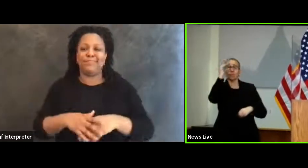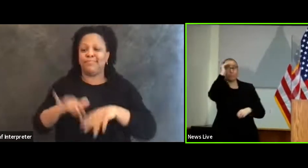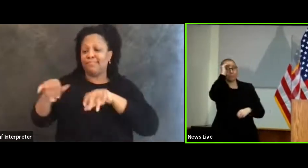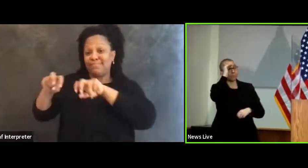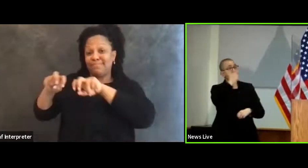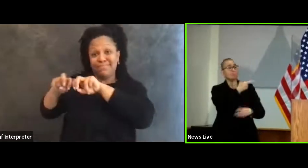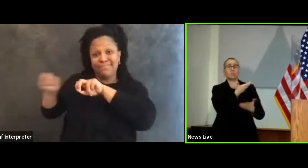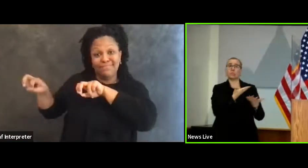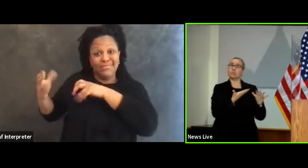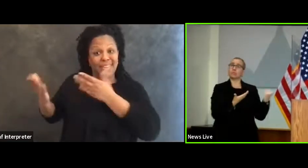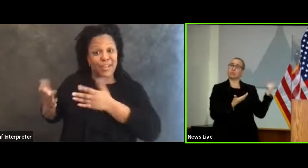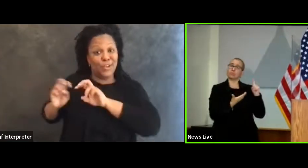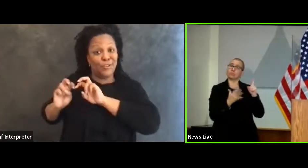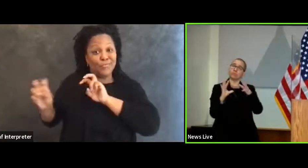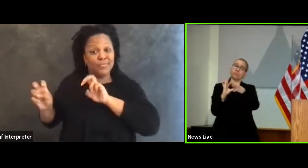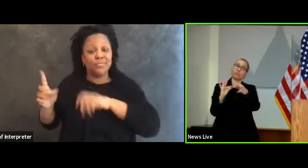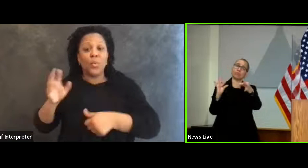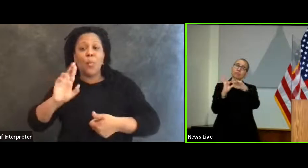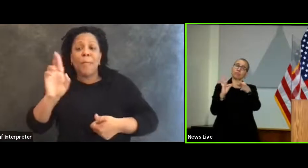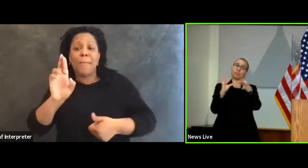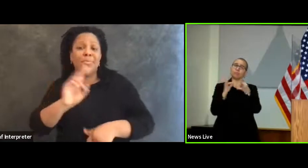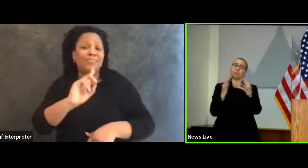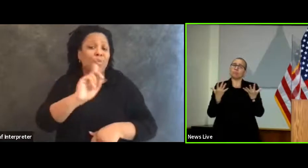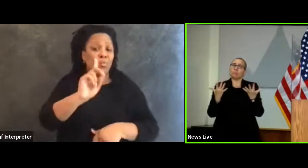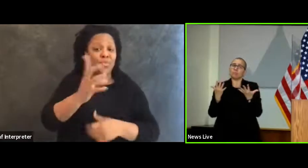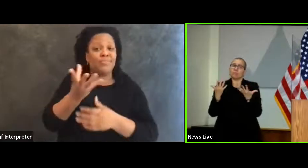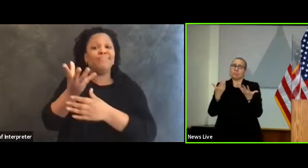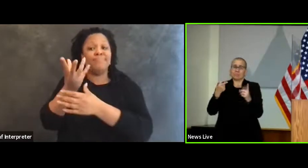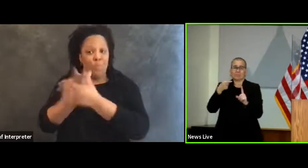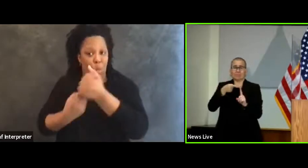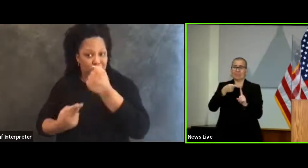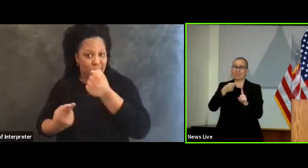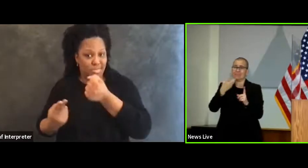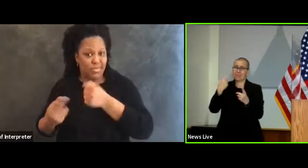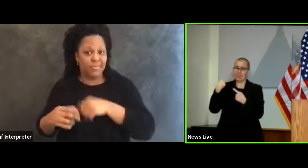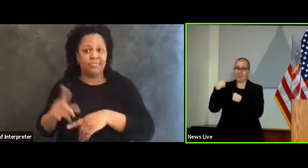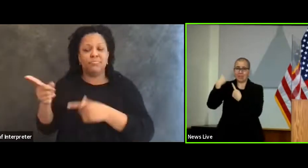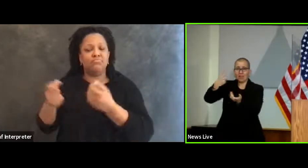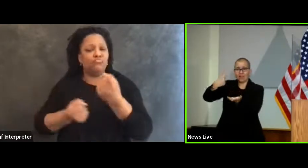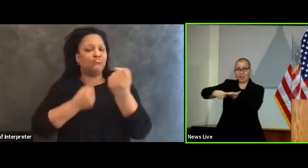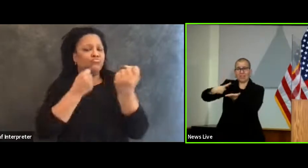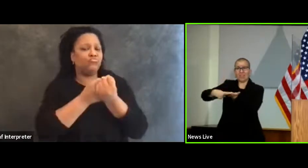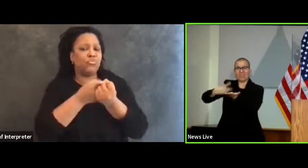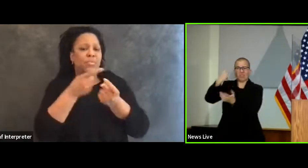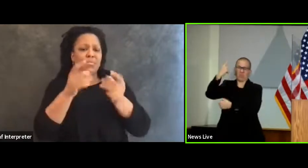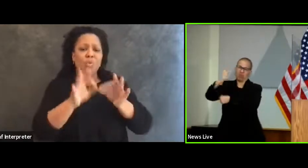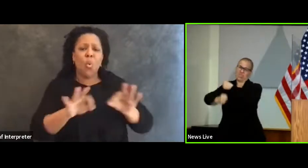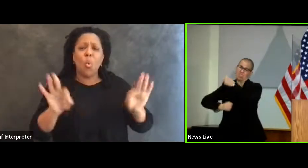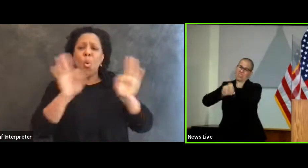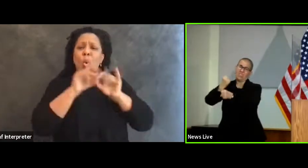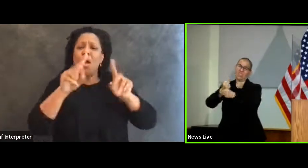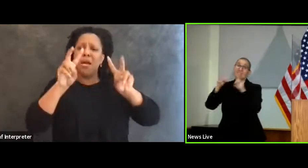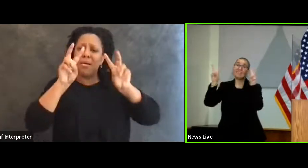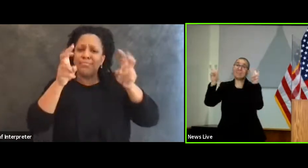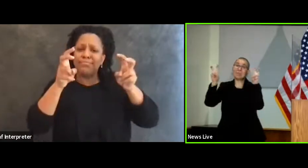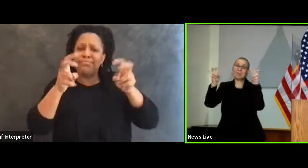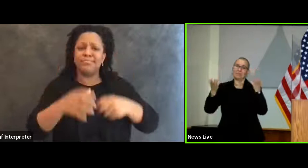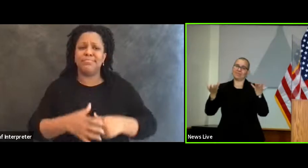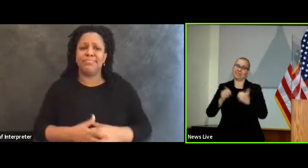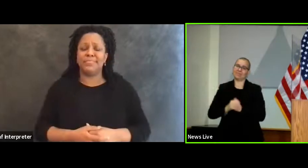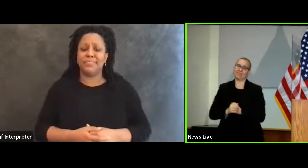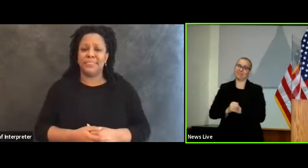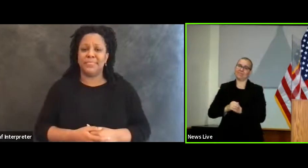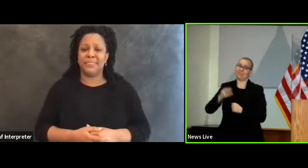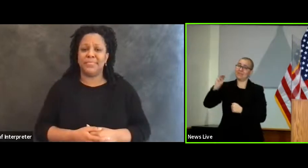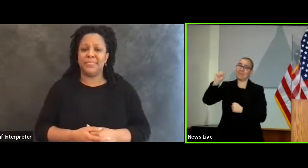to talk about what we've all been talking about over the last year. And since that day on May 25th,